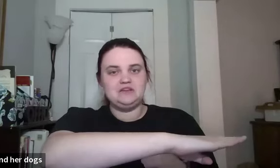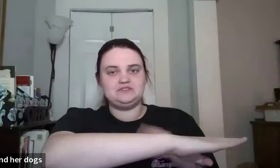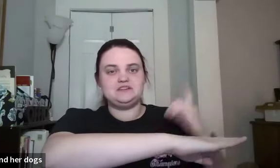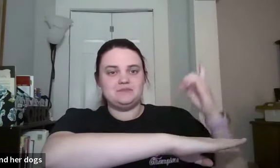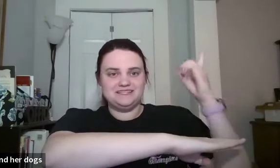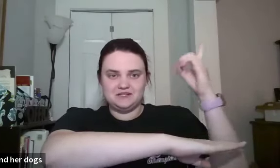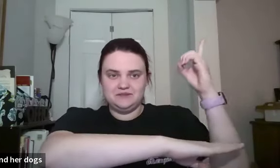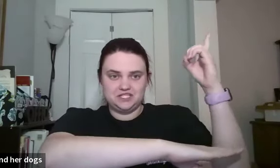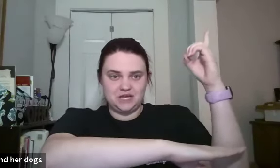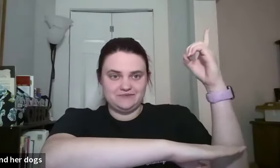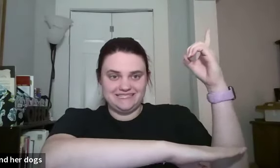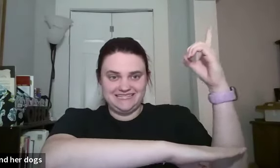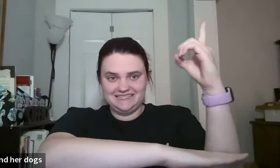your dominant is going to be in the shape of a D,